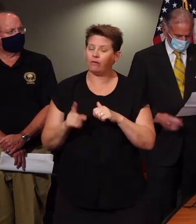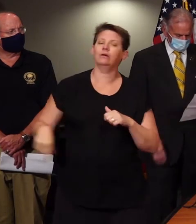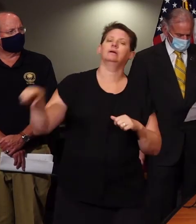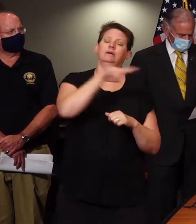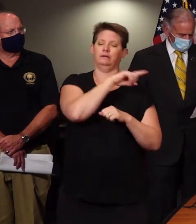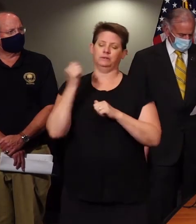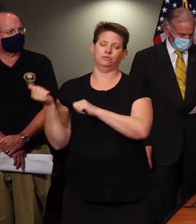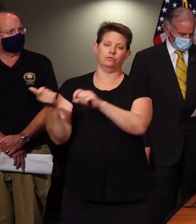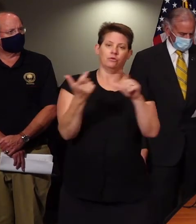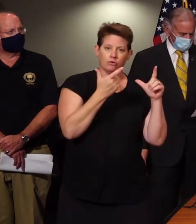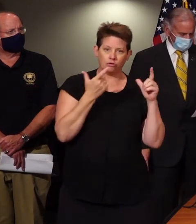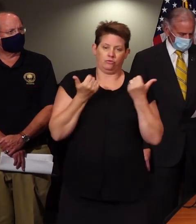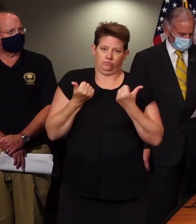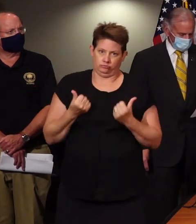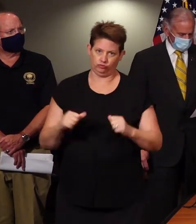effort.